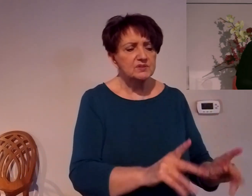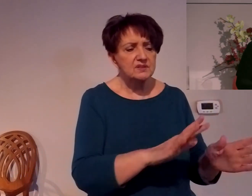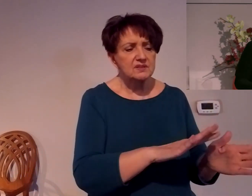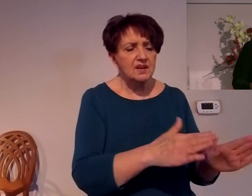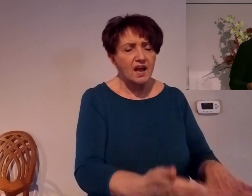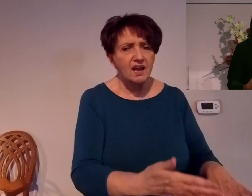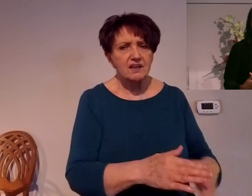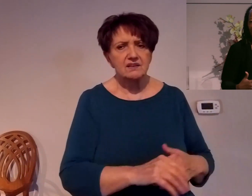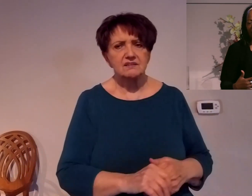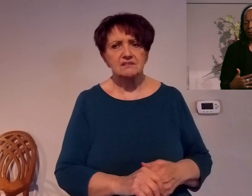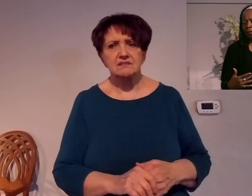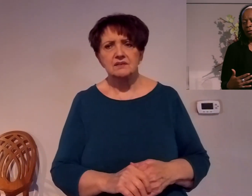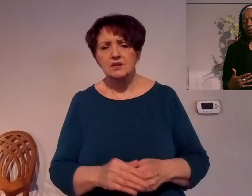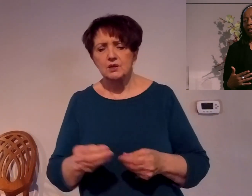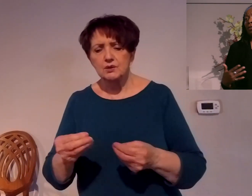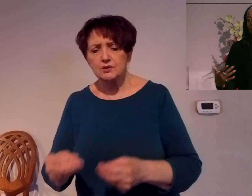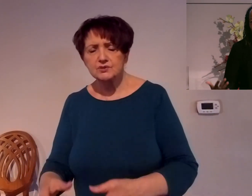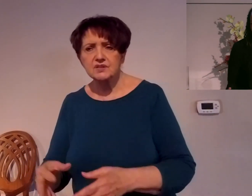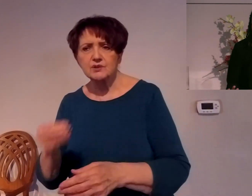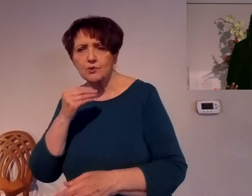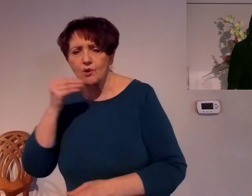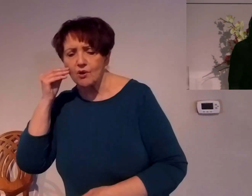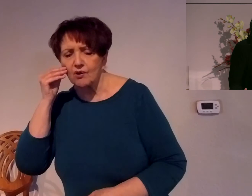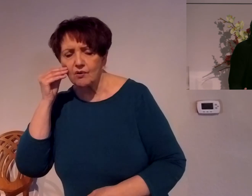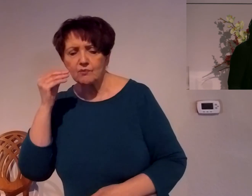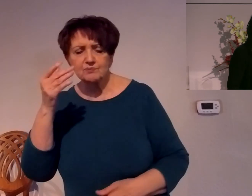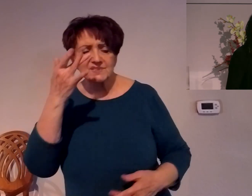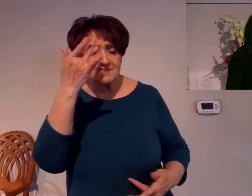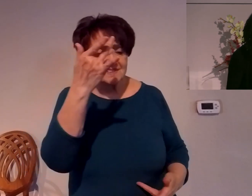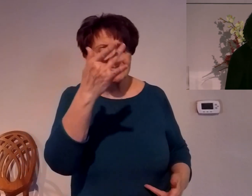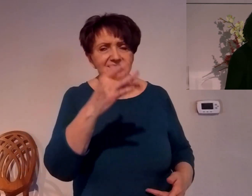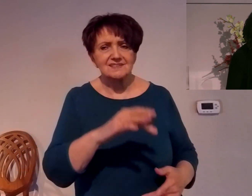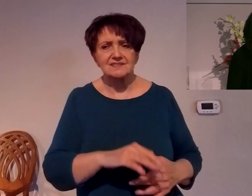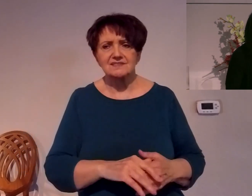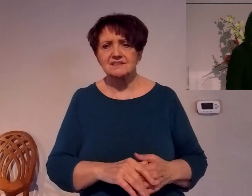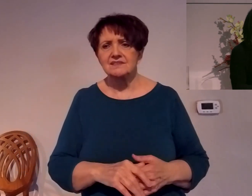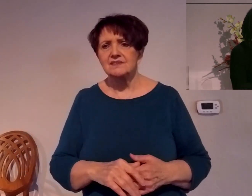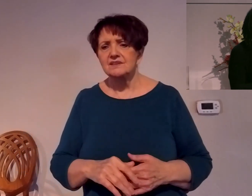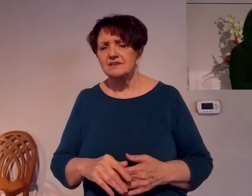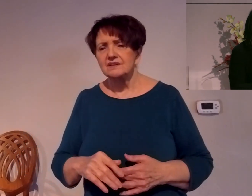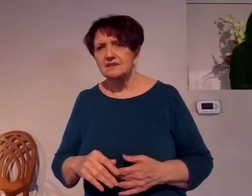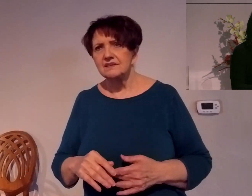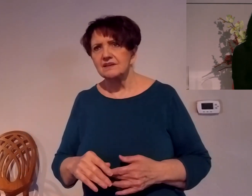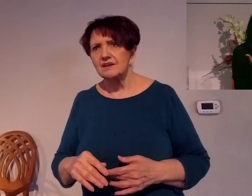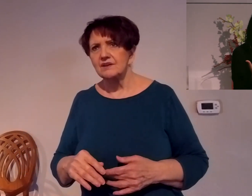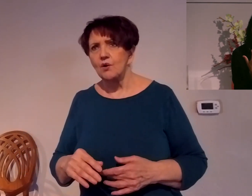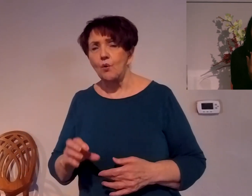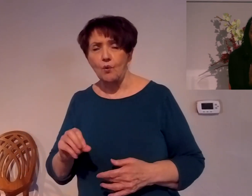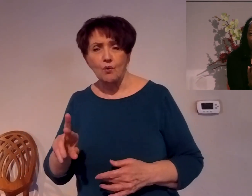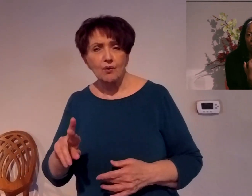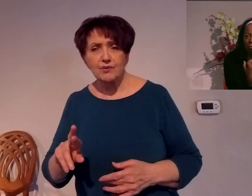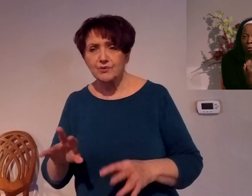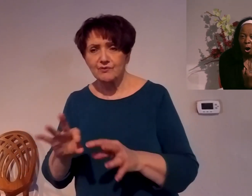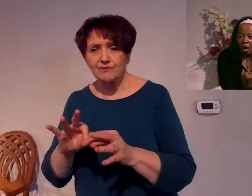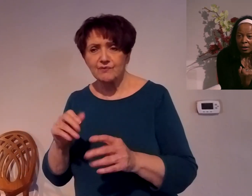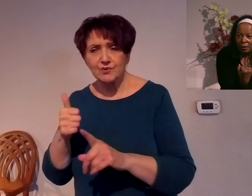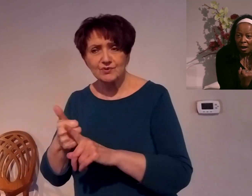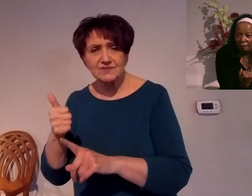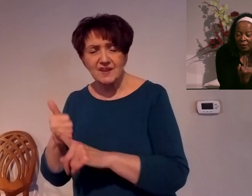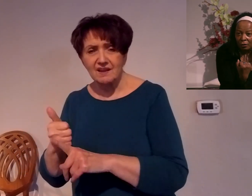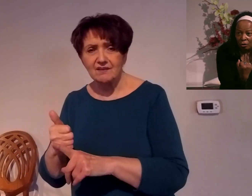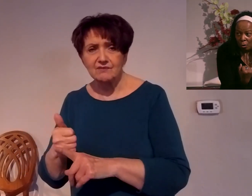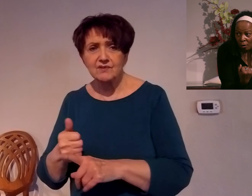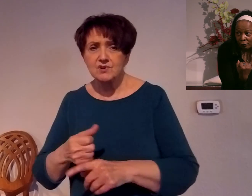foreclosure of a home, the illness of a relative or yourself? Are you